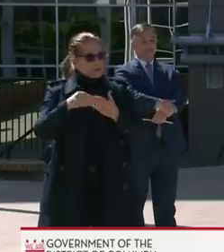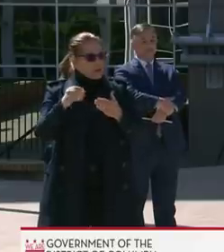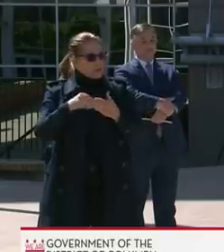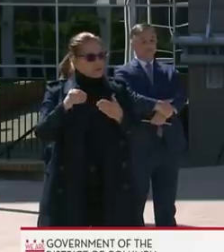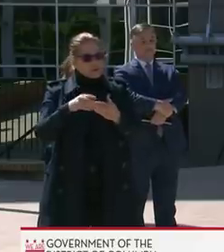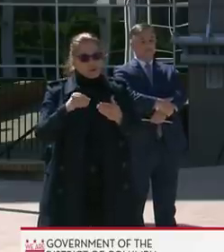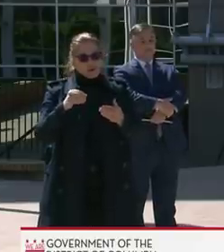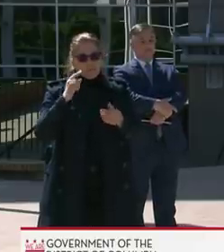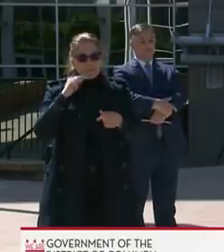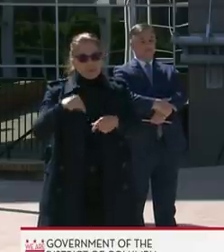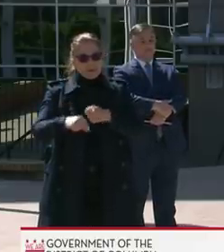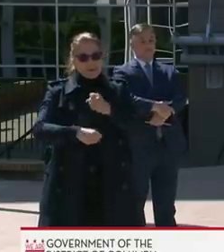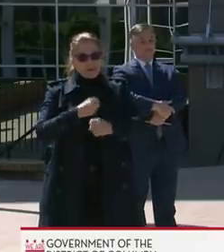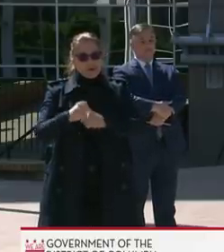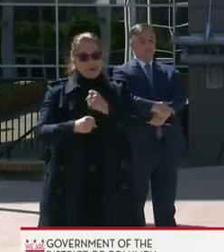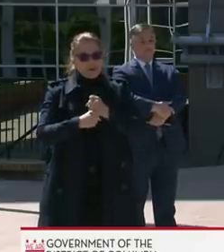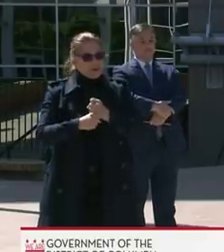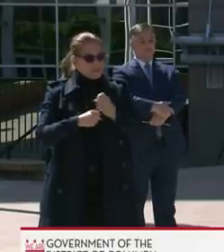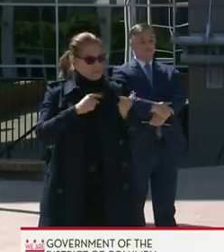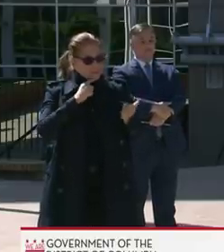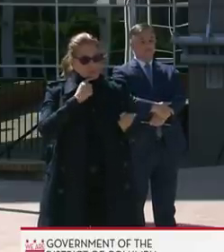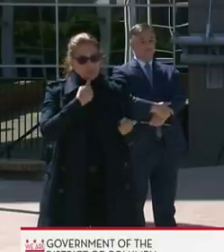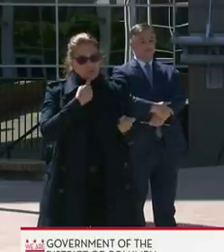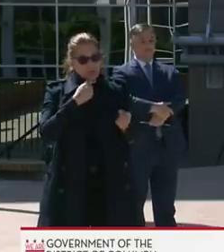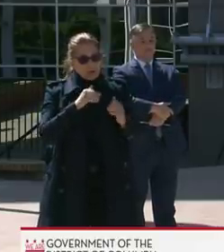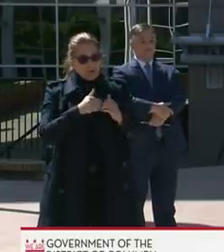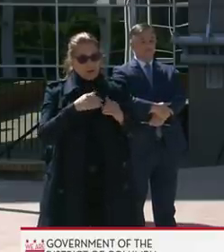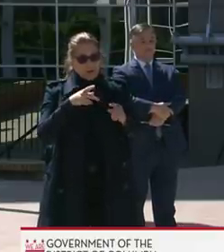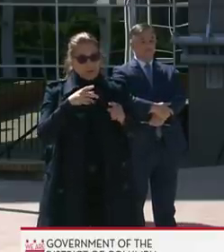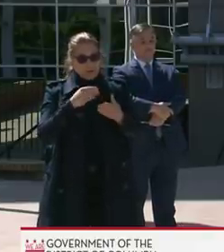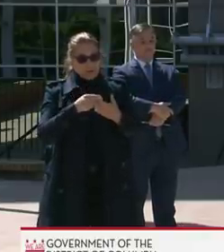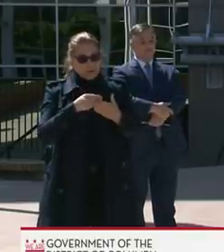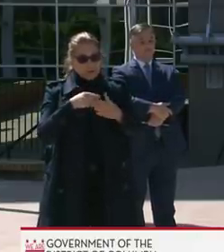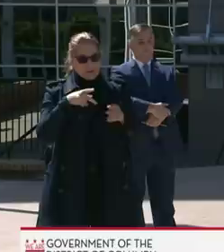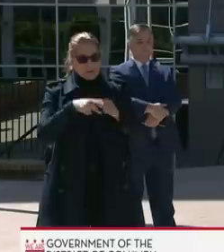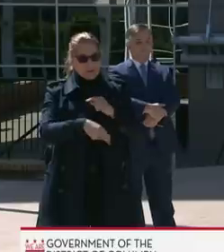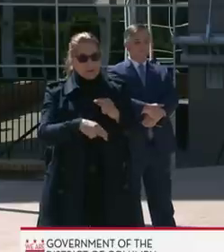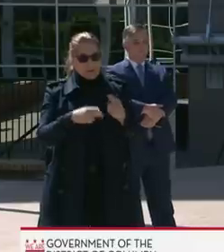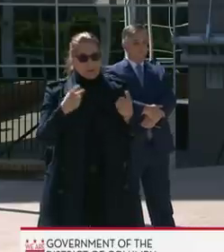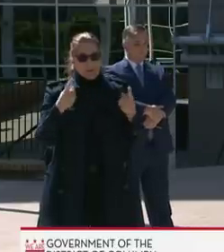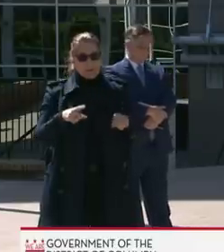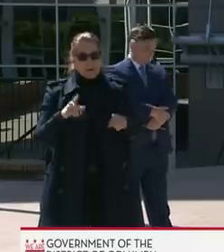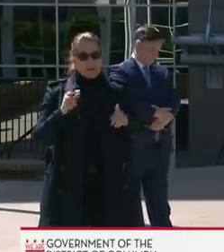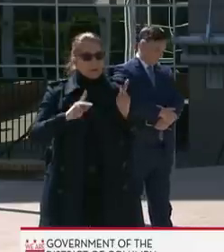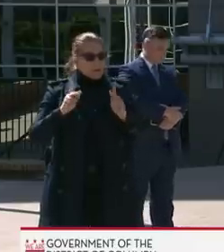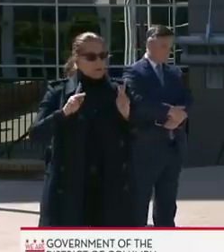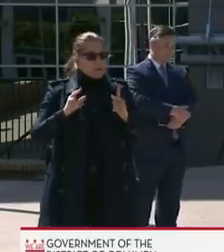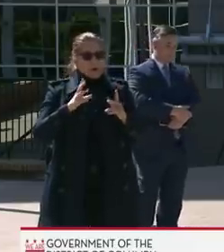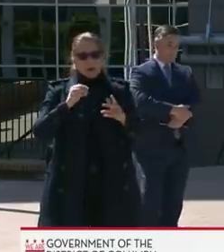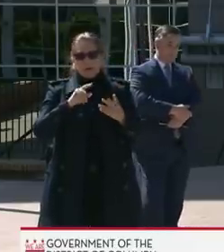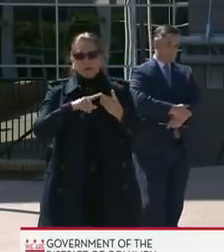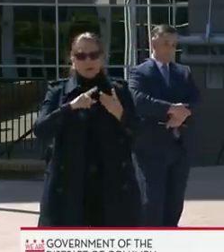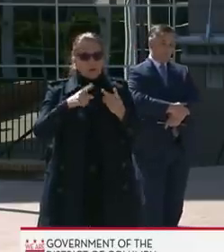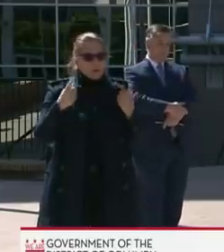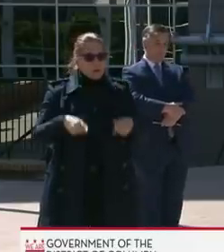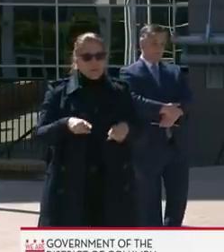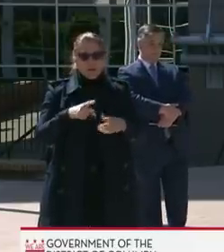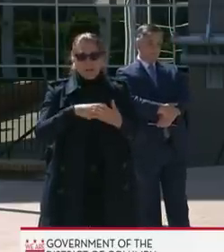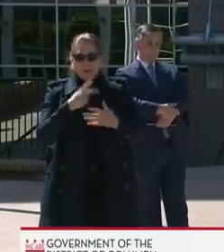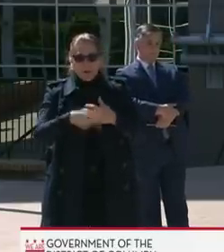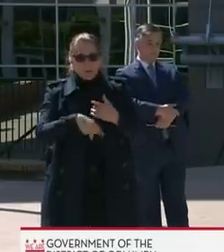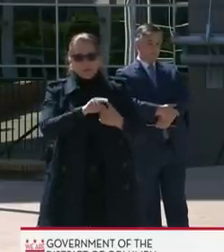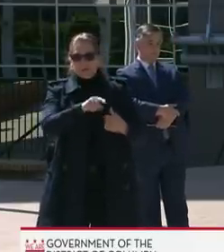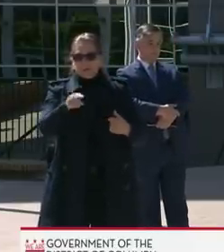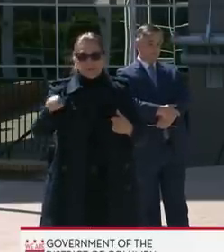significant is that? How likely is it that programs that people rely on or like to see are going to be cut back on? I mean, people remember back in the day, the last recession,